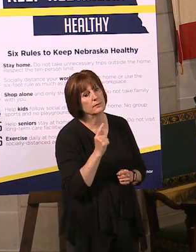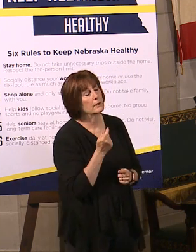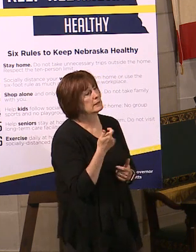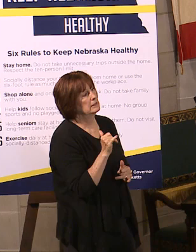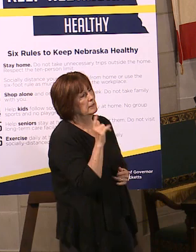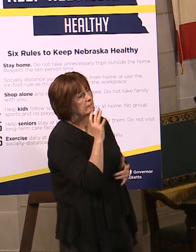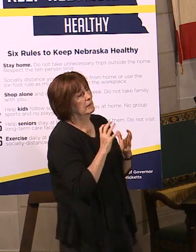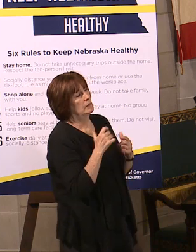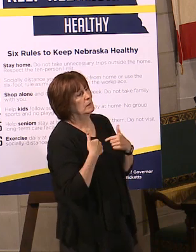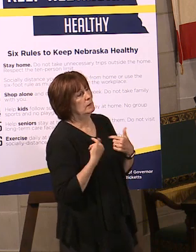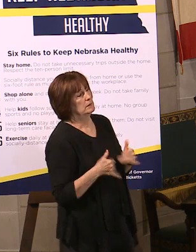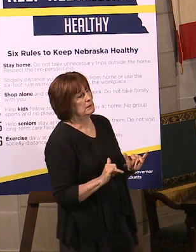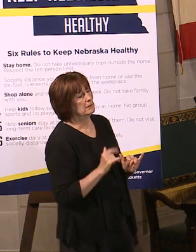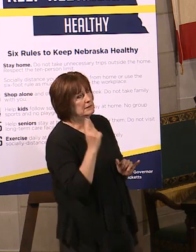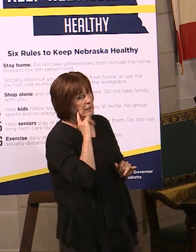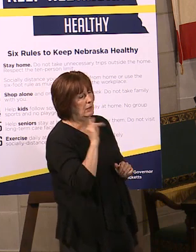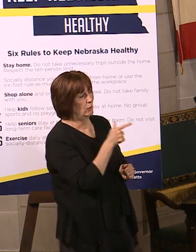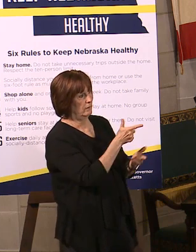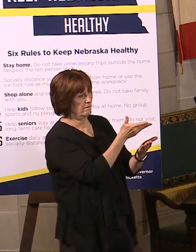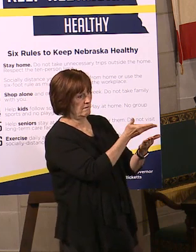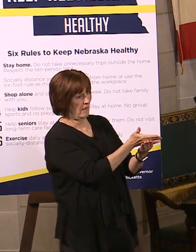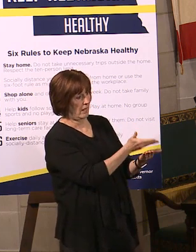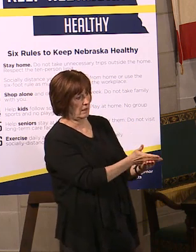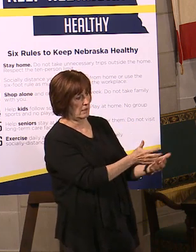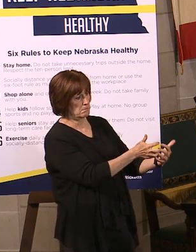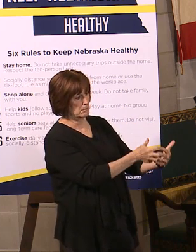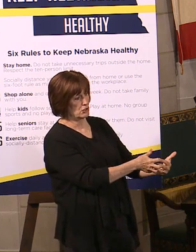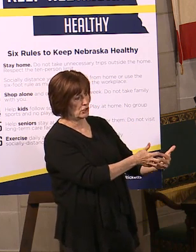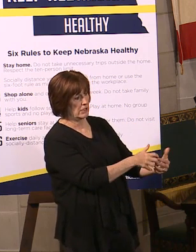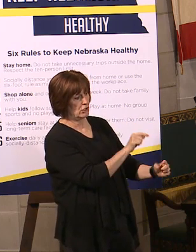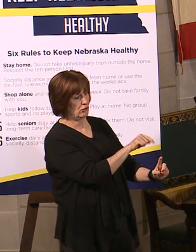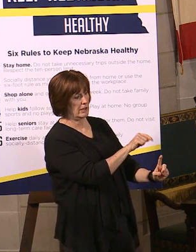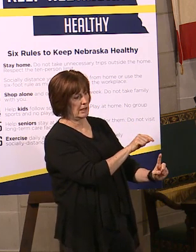still, because it sounds like you're validating that the machinery,